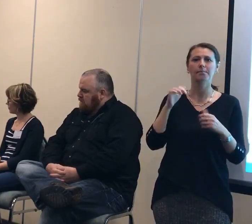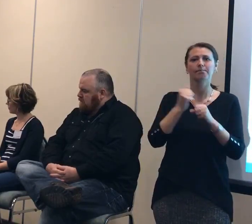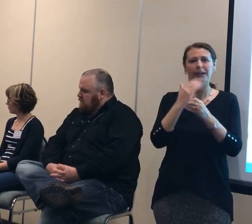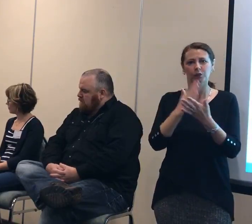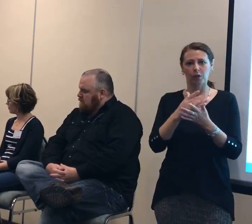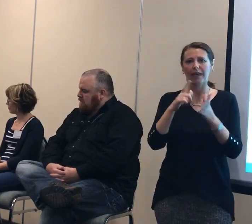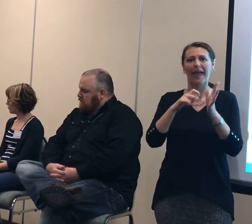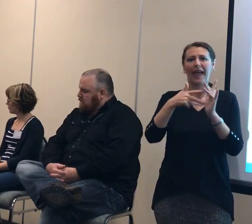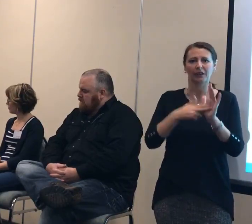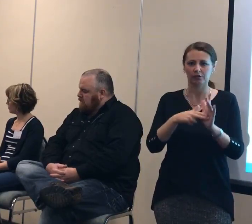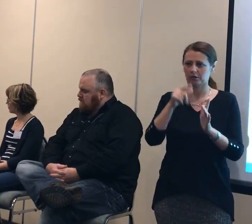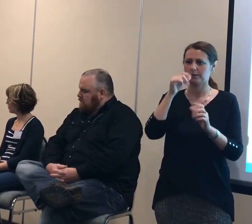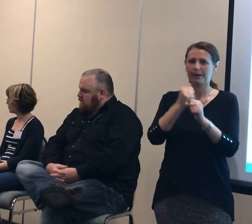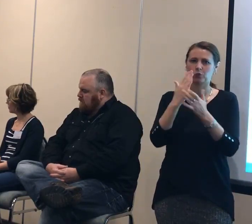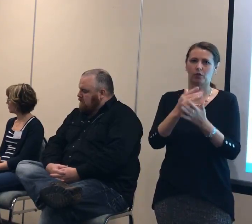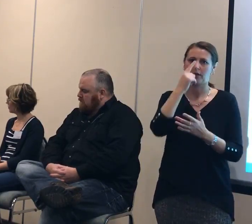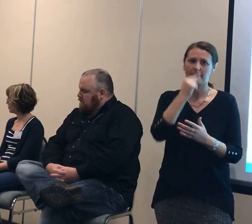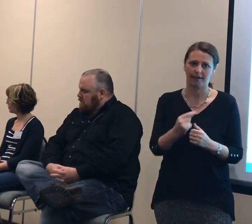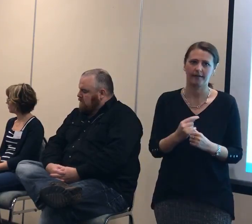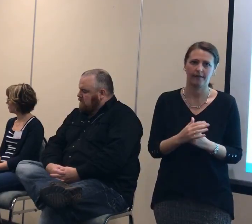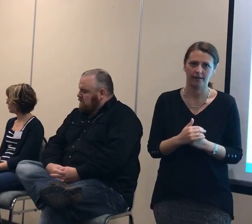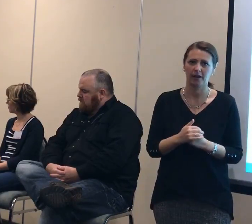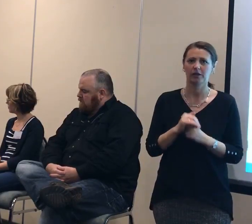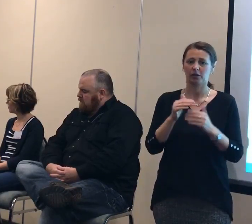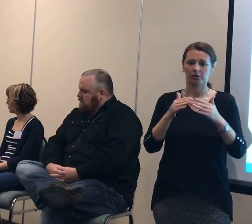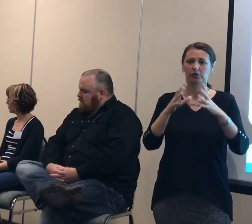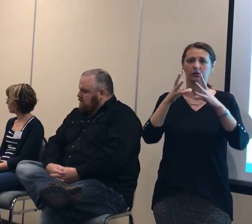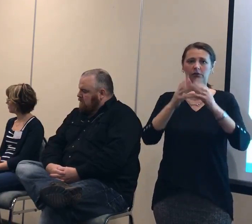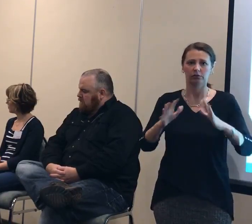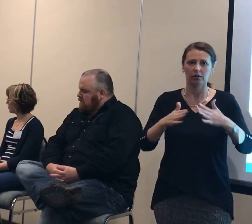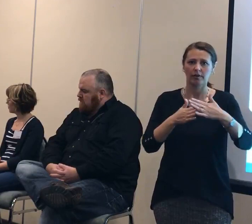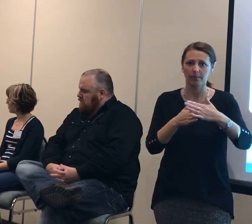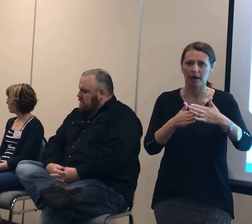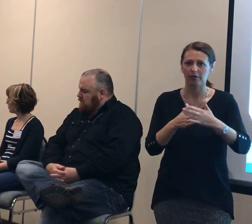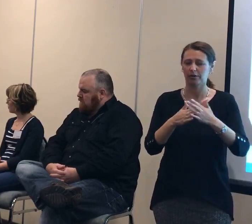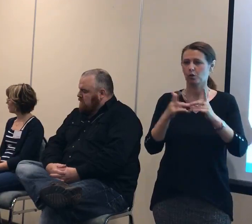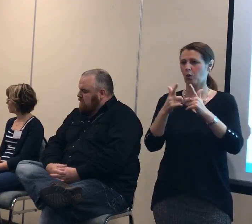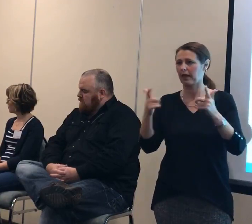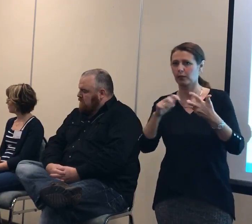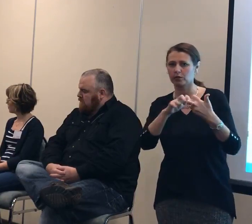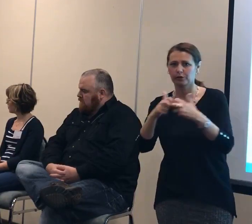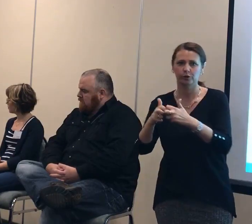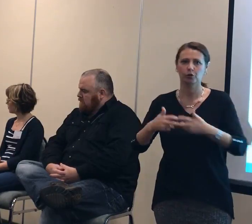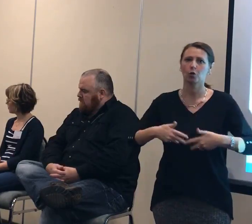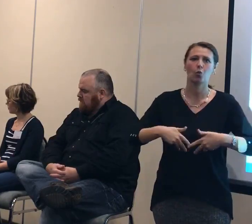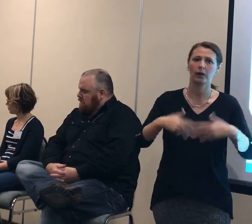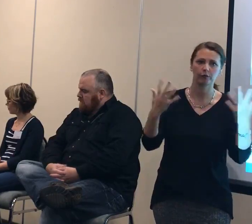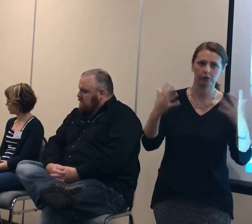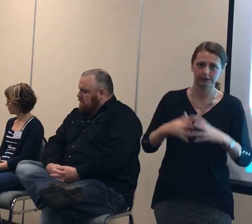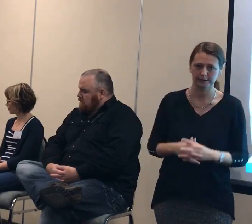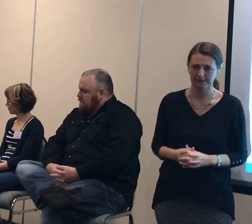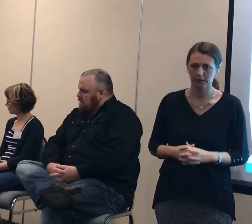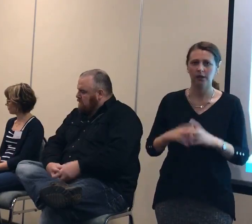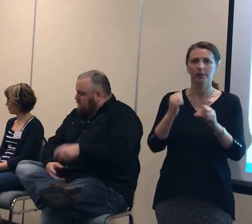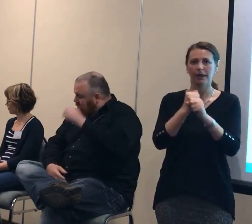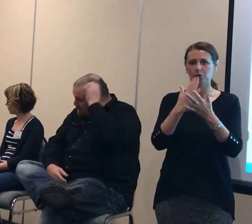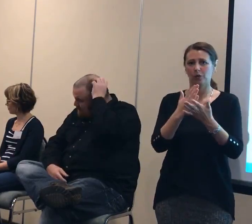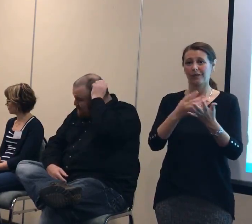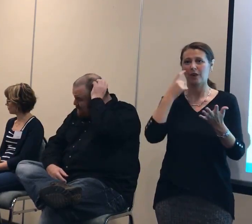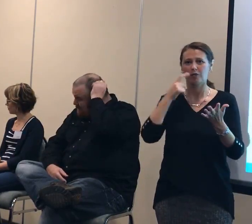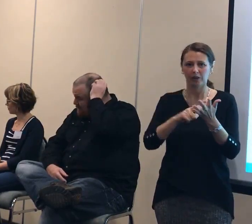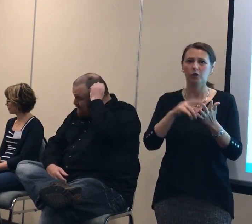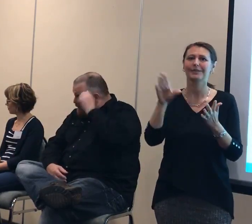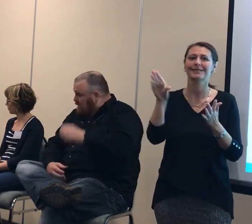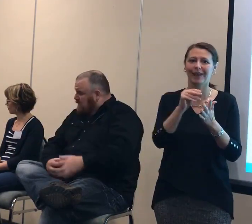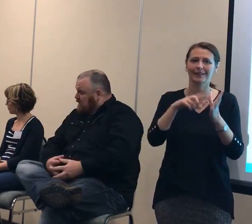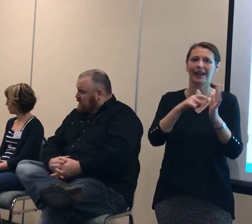can, whether it's, yeah, removing those barriers or language issues or whatever it is, that they recognise that it takes